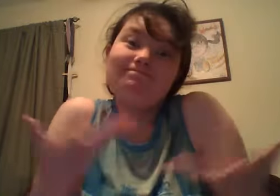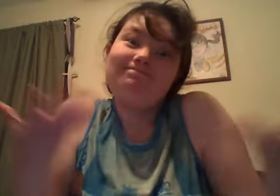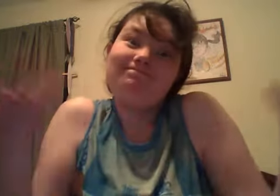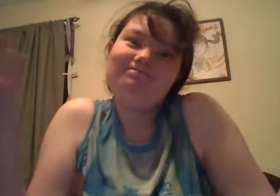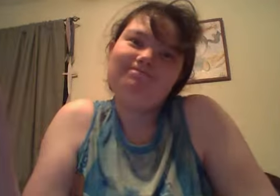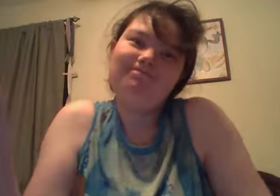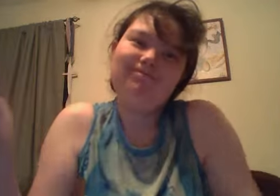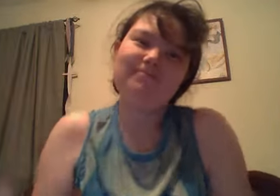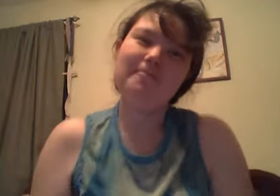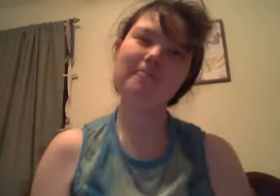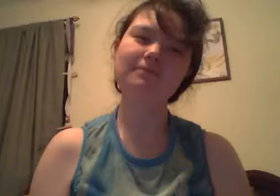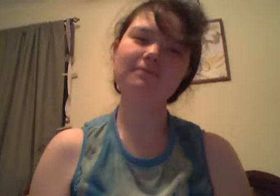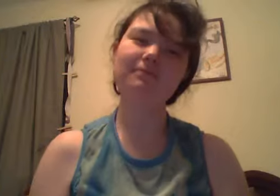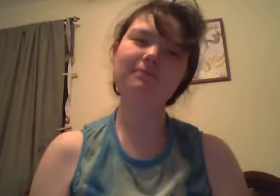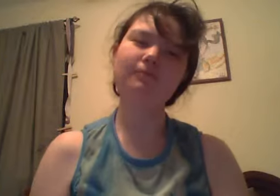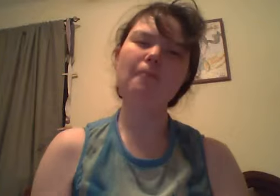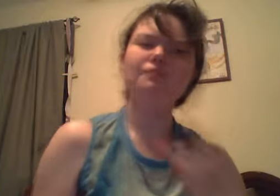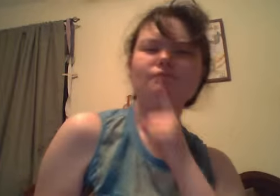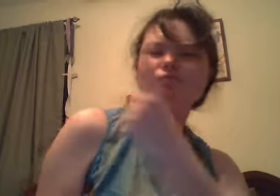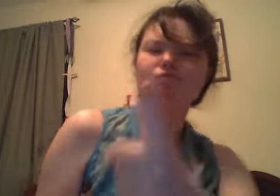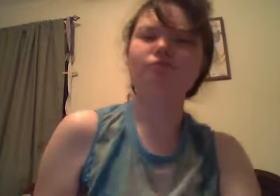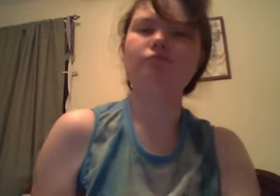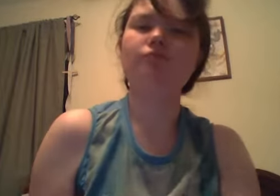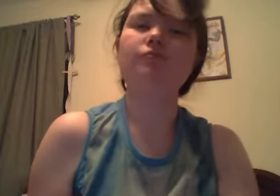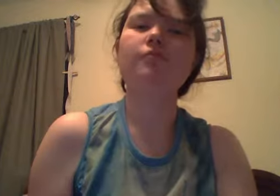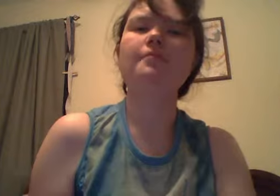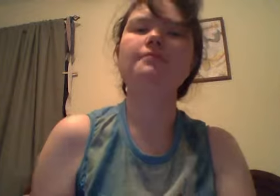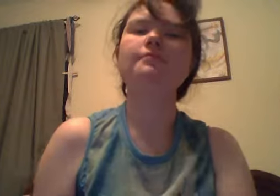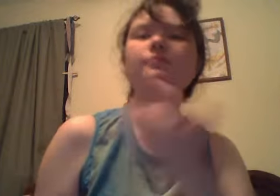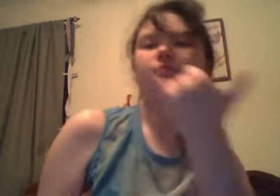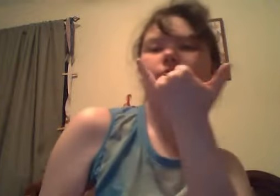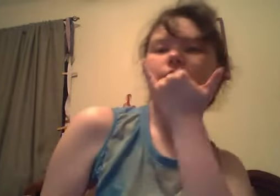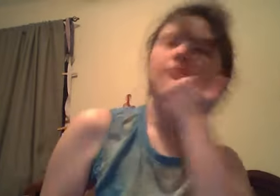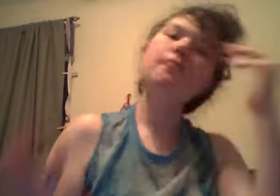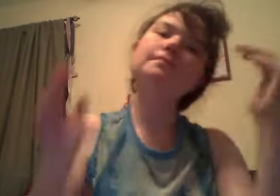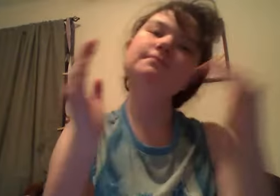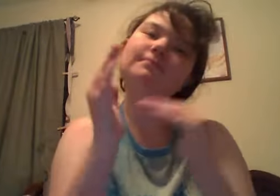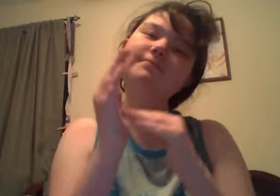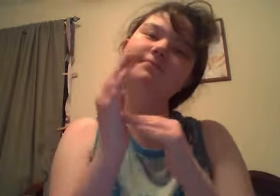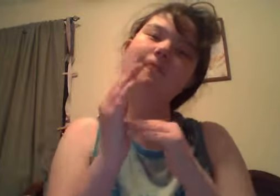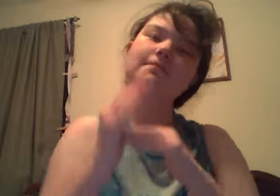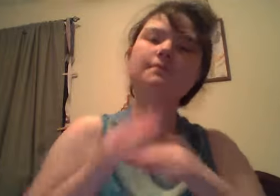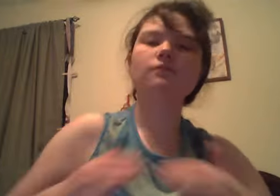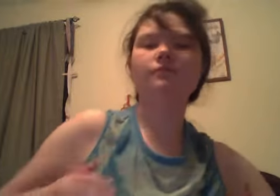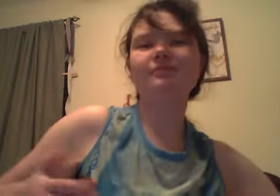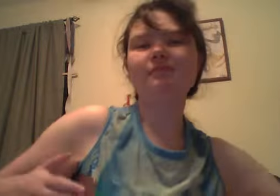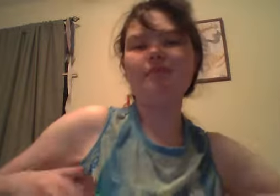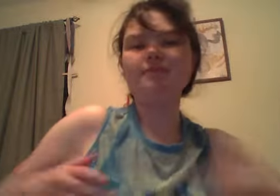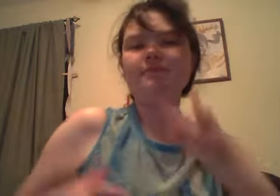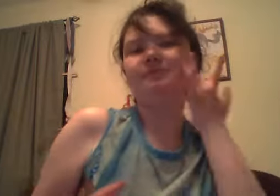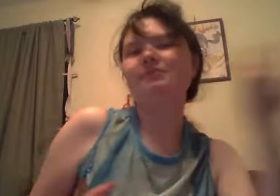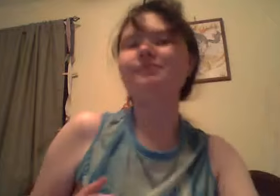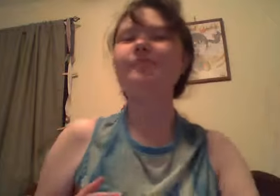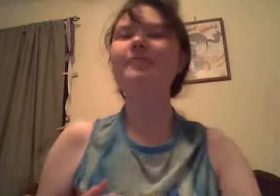second chances Don't say I told you that I'm wrong again I'm so lucky